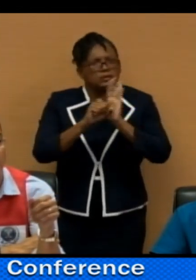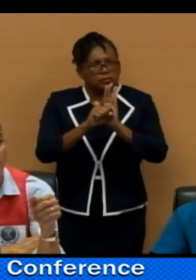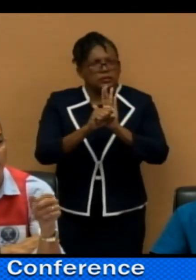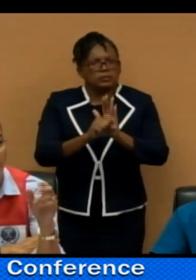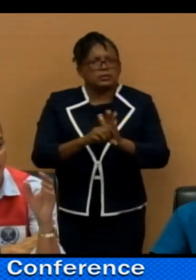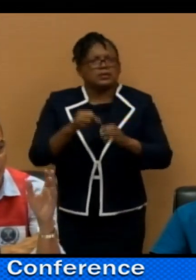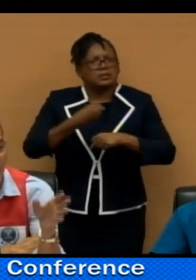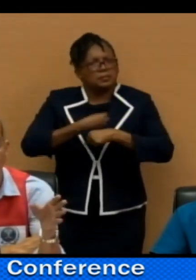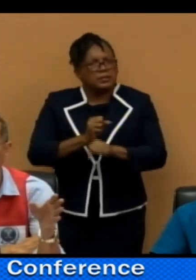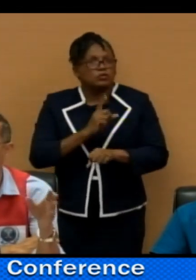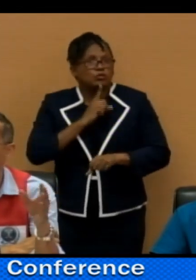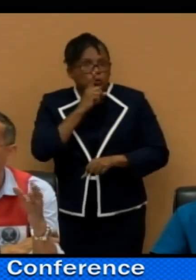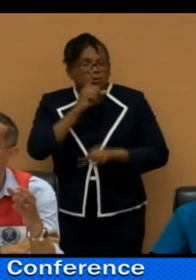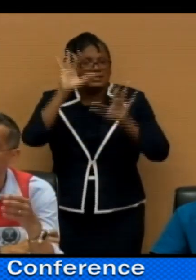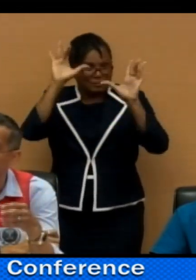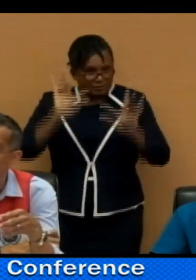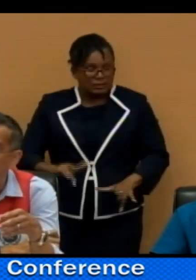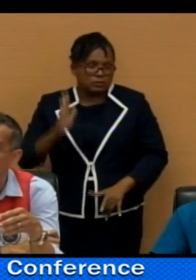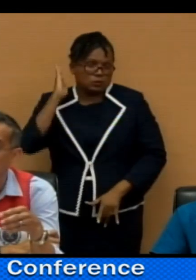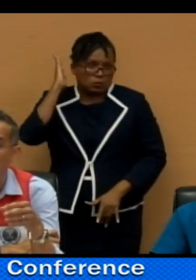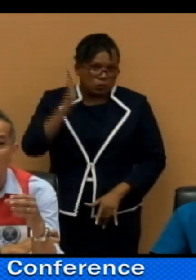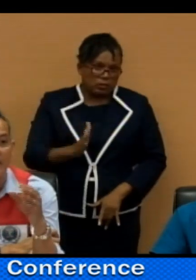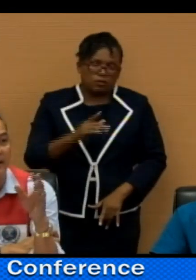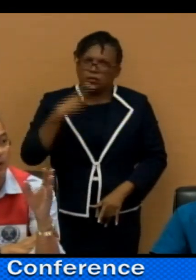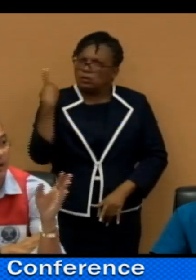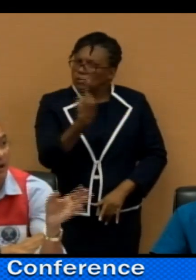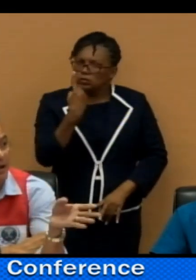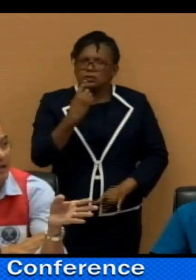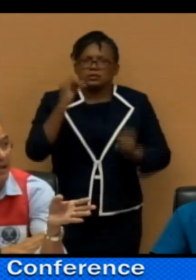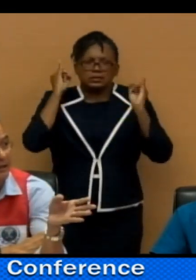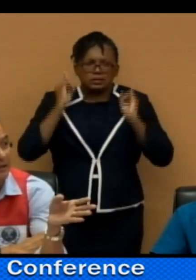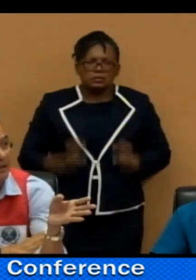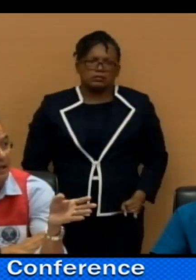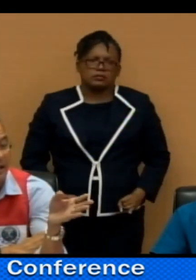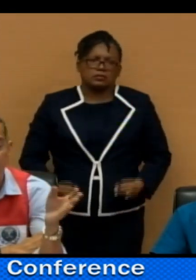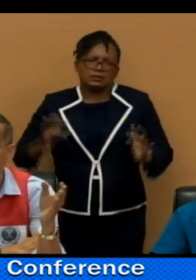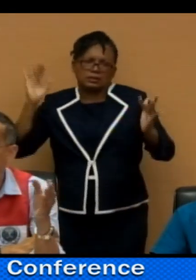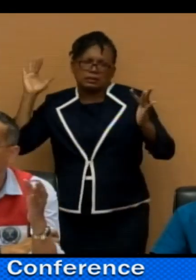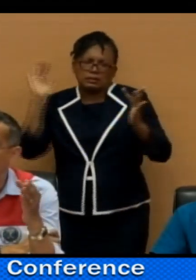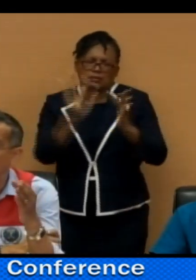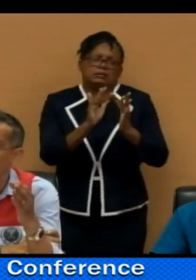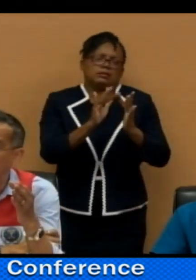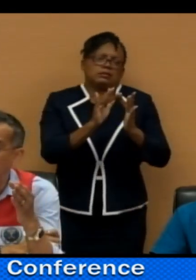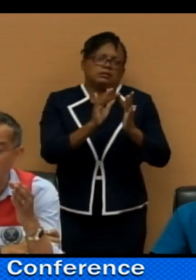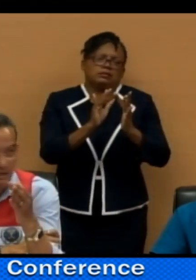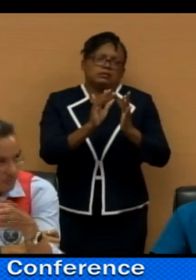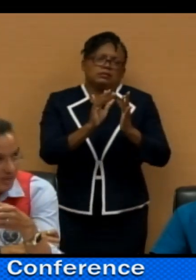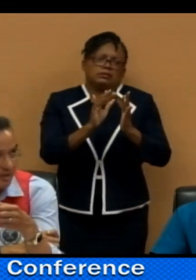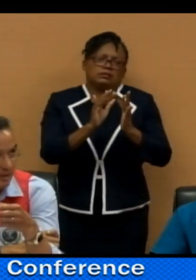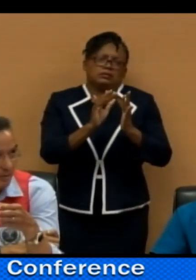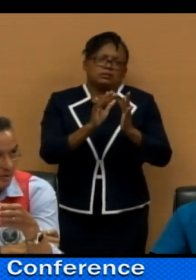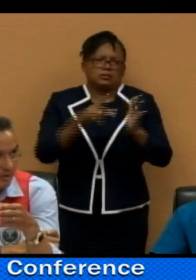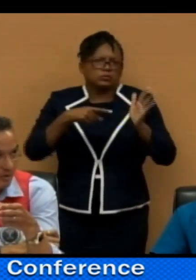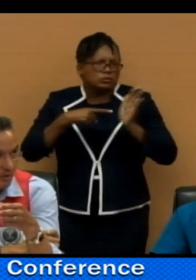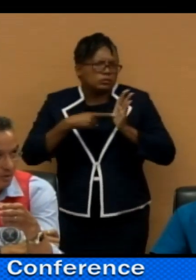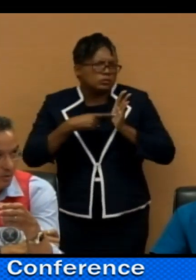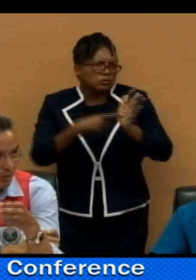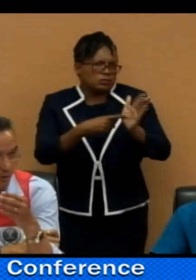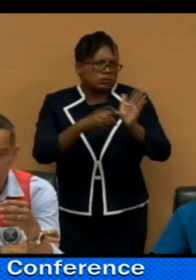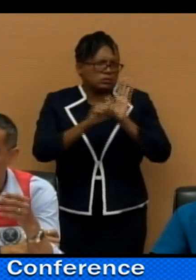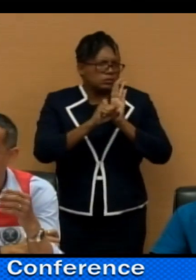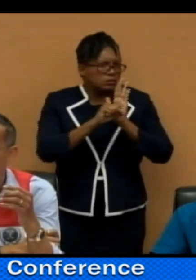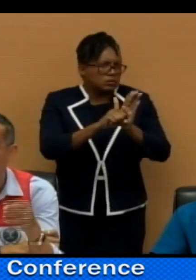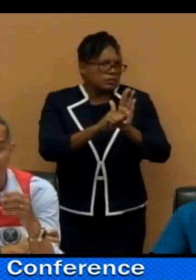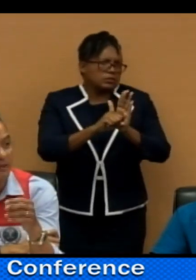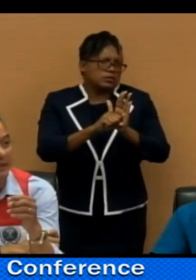sure. But for now, only the individuals that were in contact that display symptoms